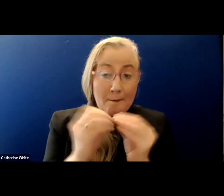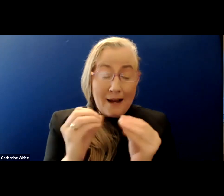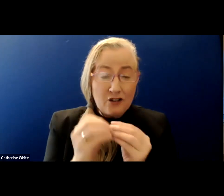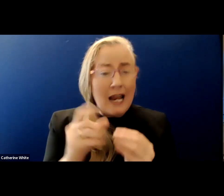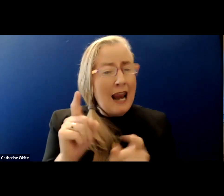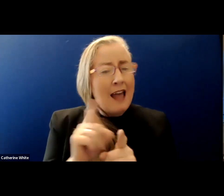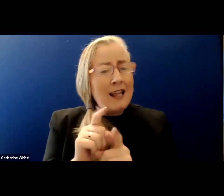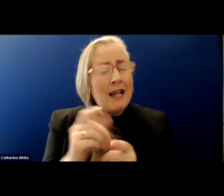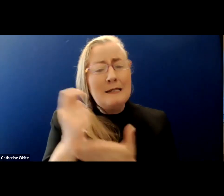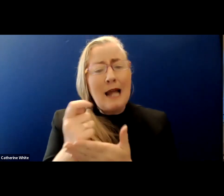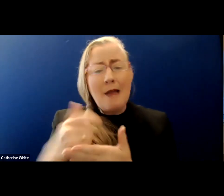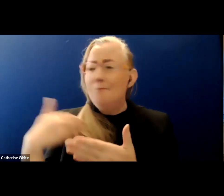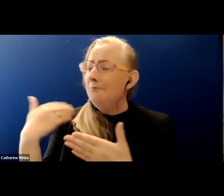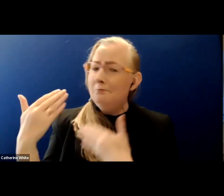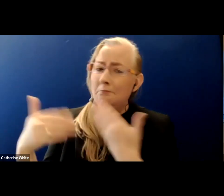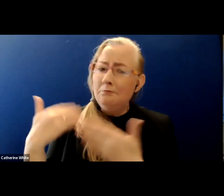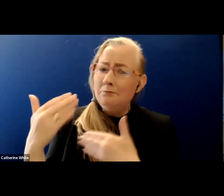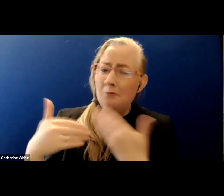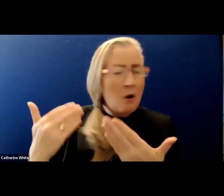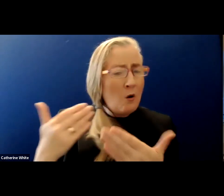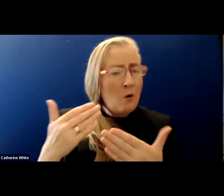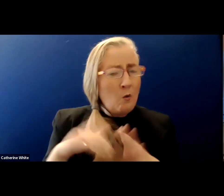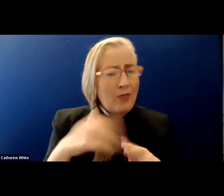passed by without much remark.